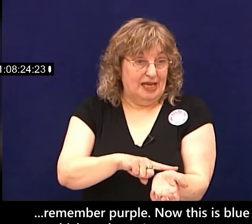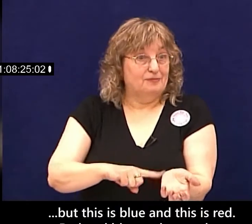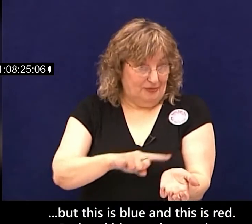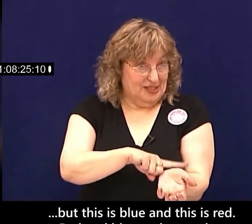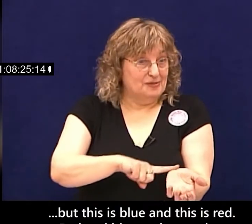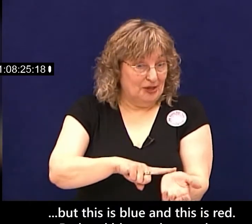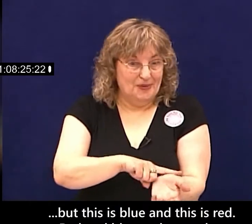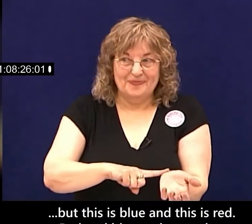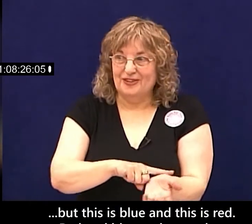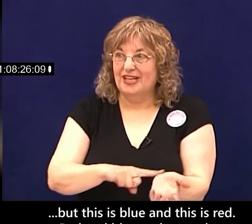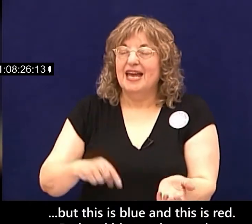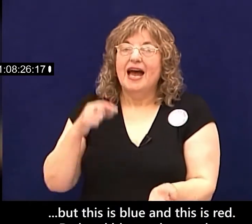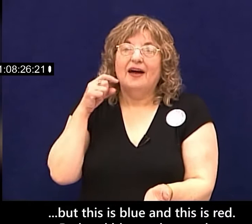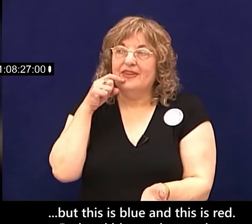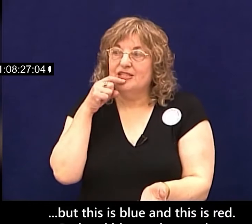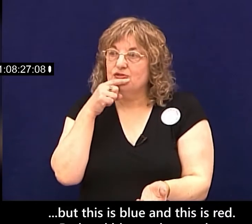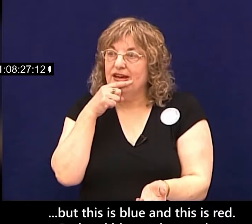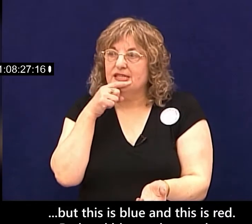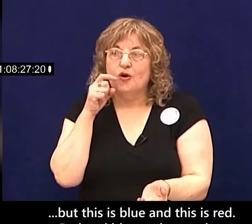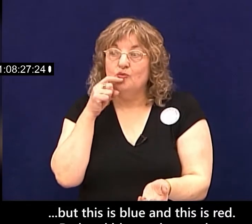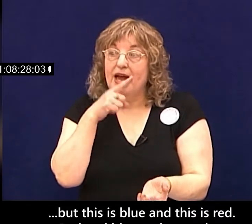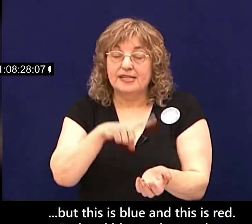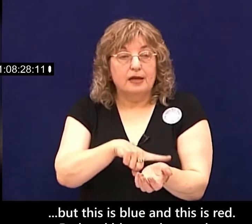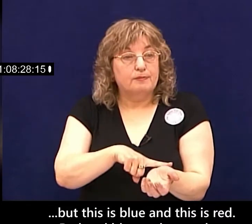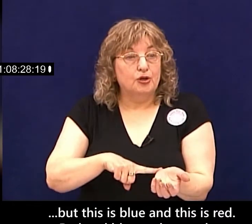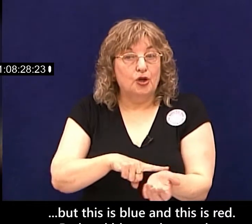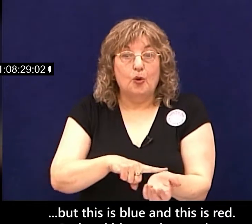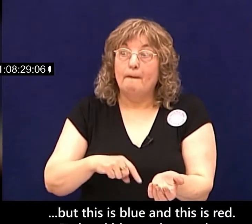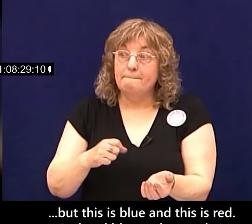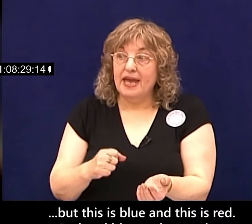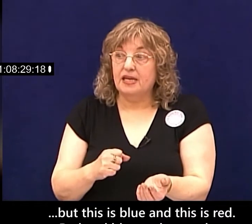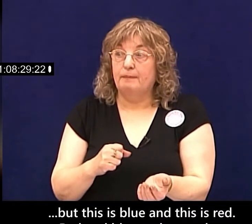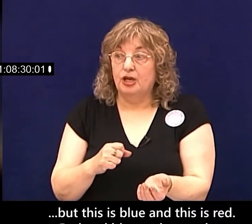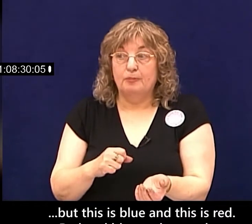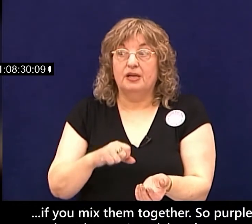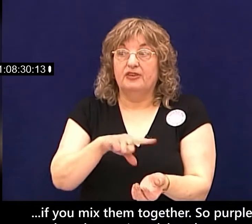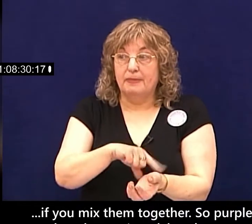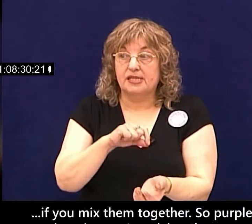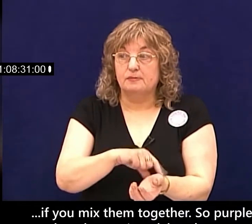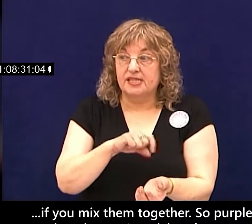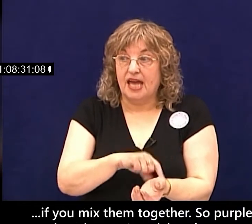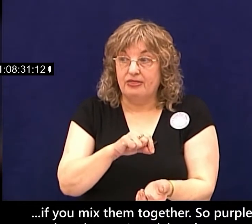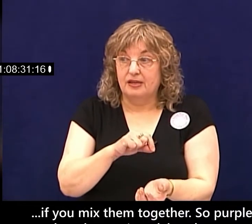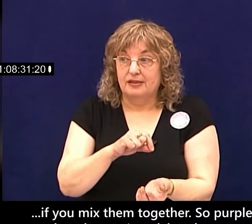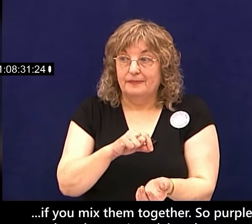but this is blue, right? And this is red. Red and blue make purple if you mix them together.